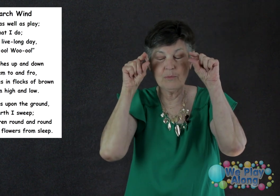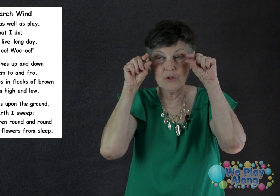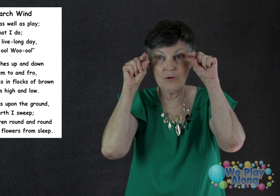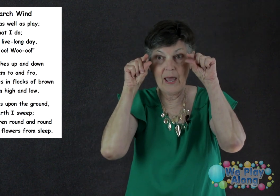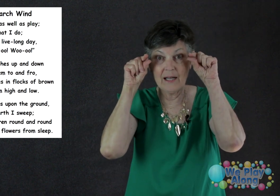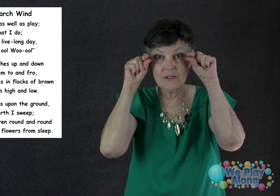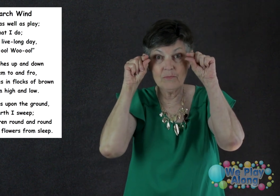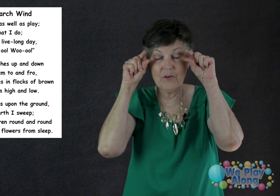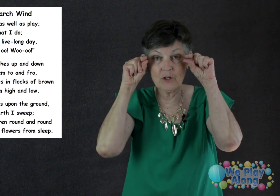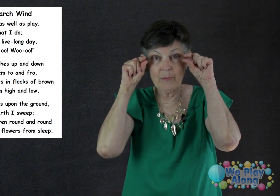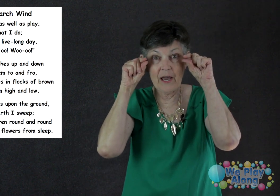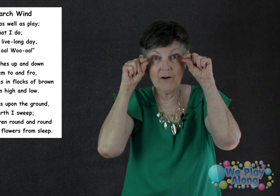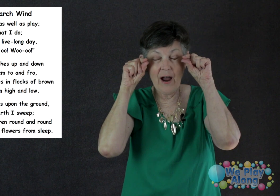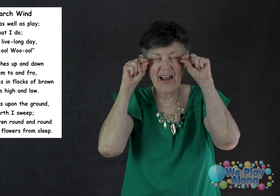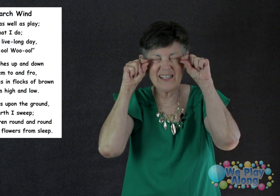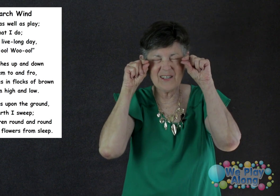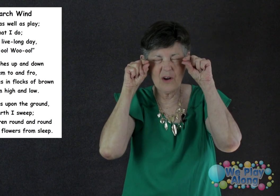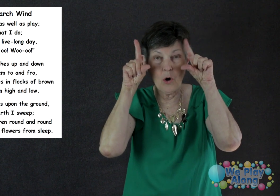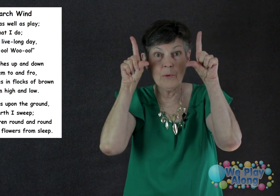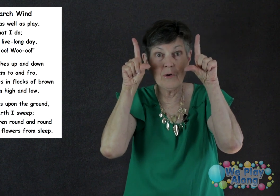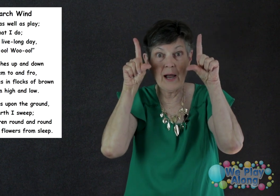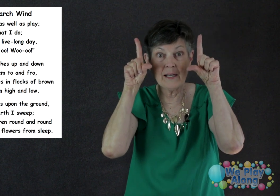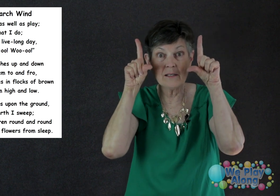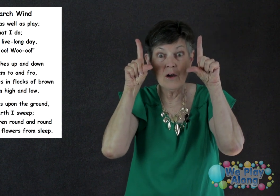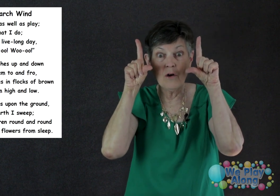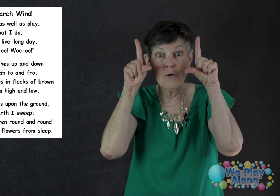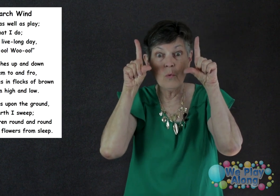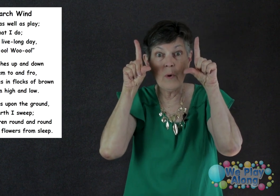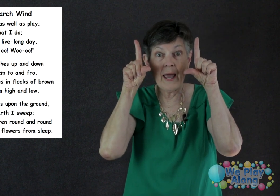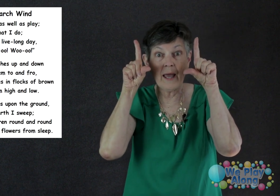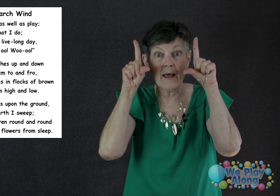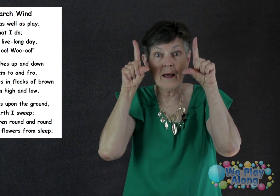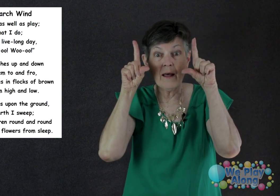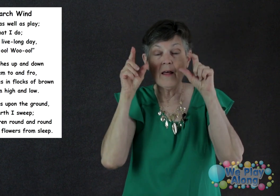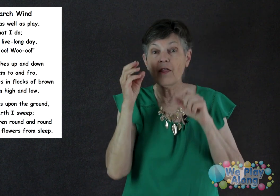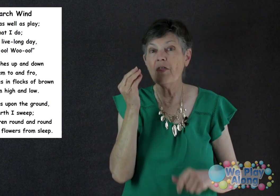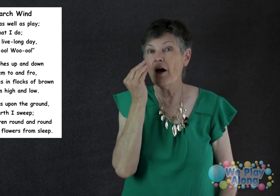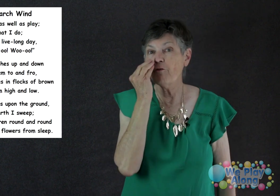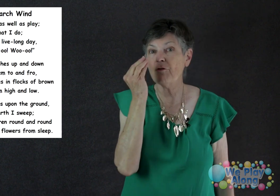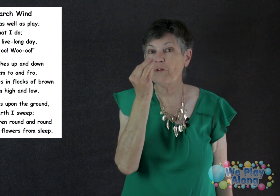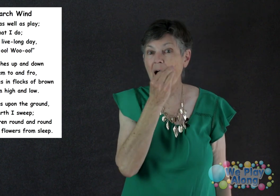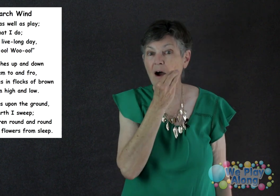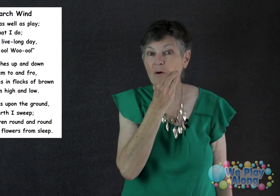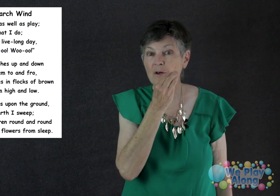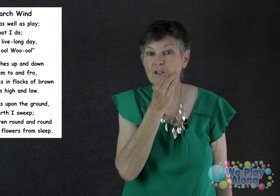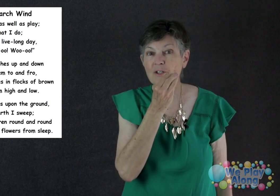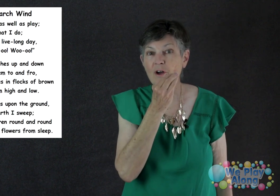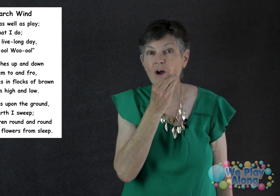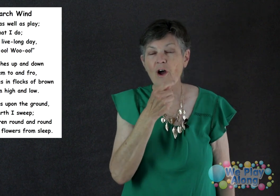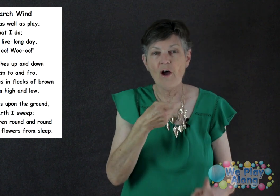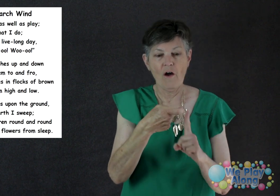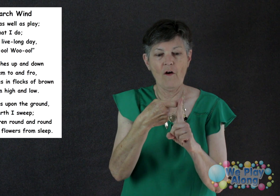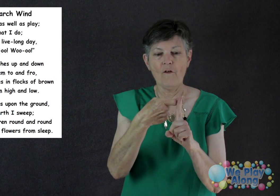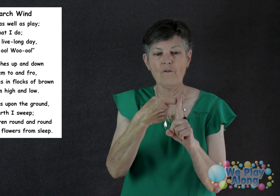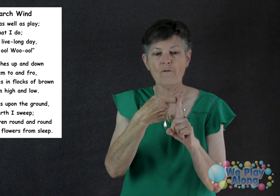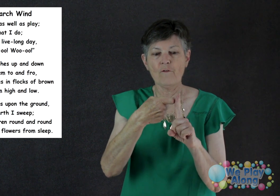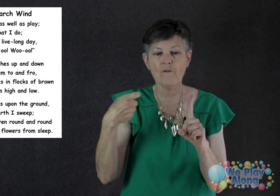put your hands, fingers by your eyes and open your eyes. Wake the flowers